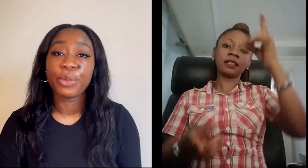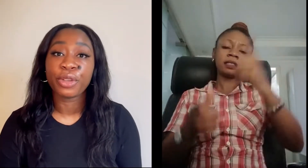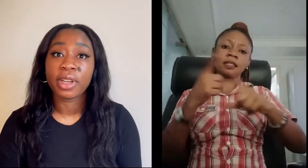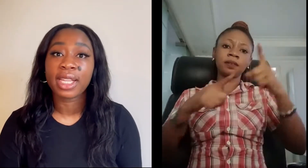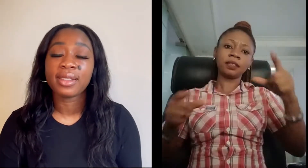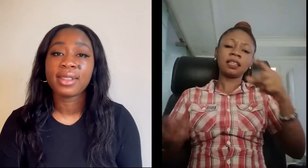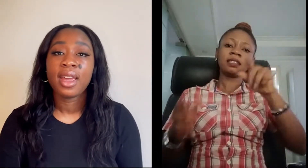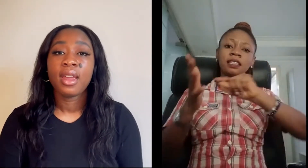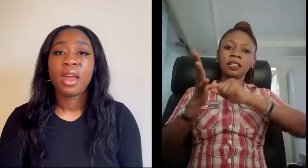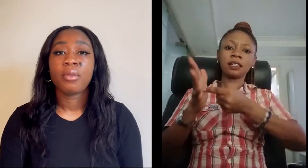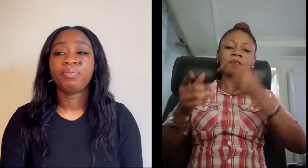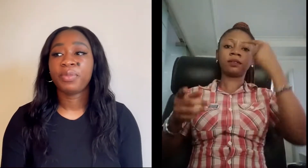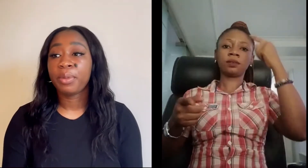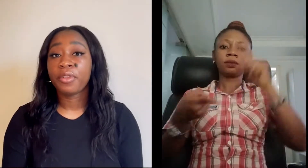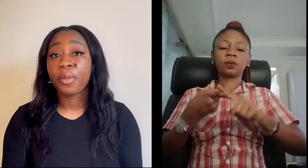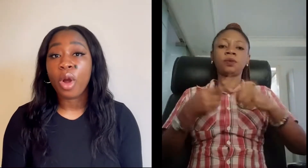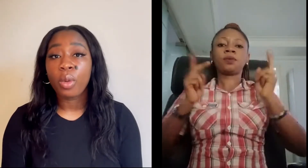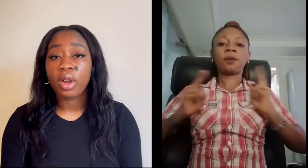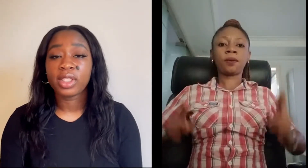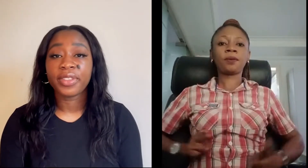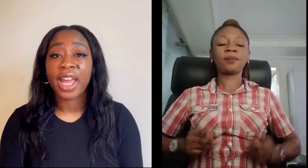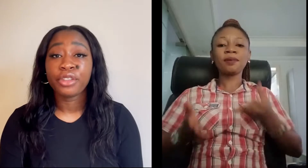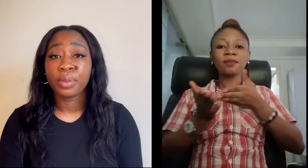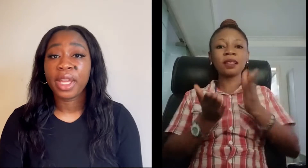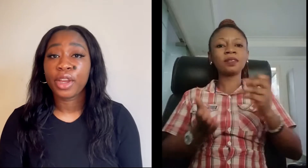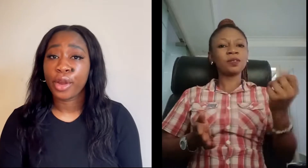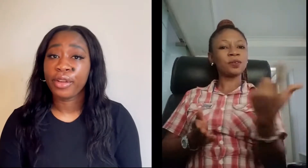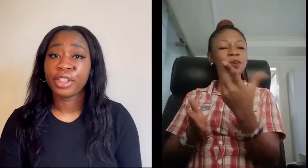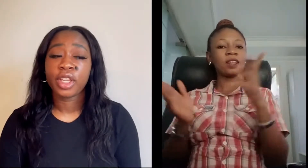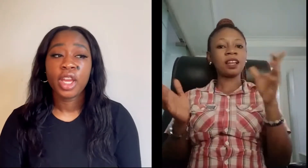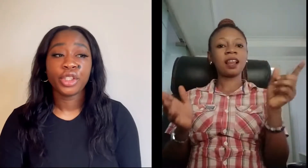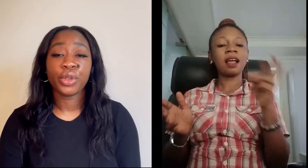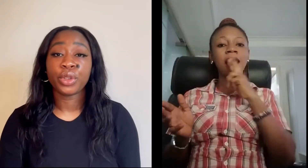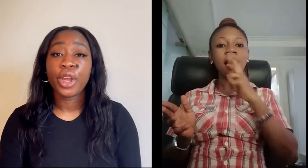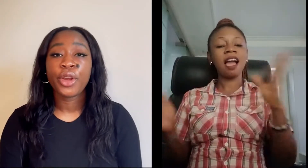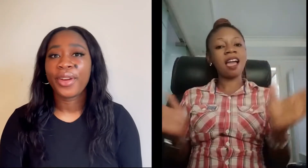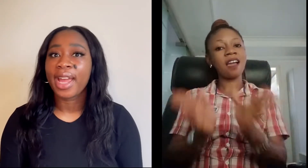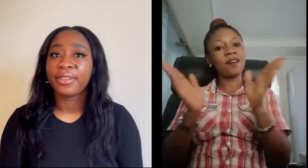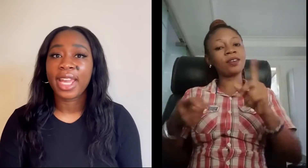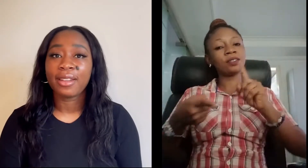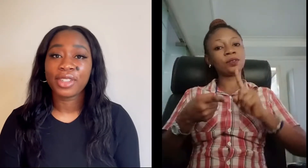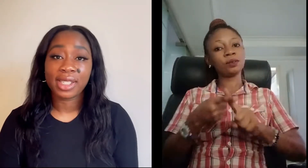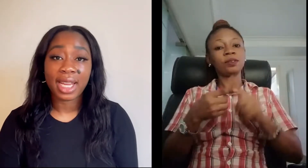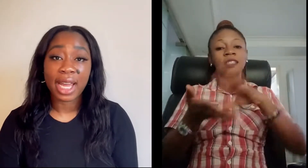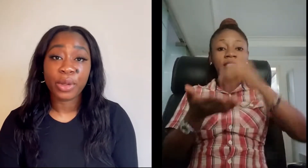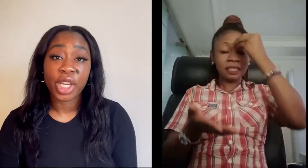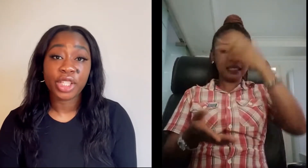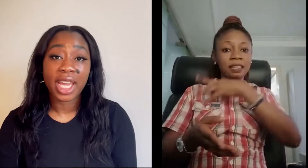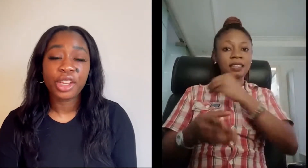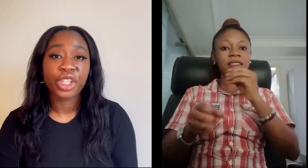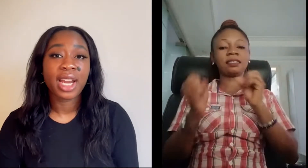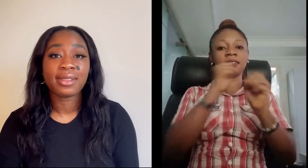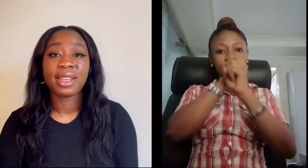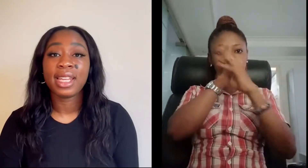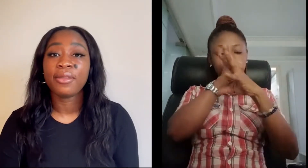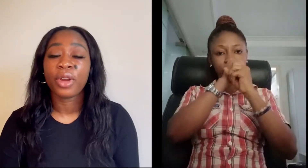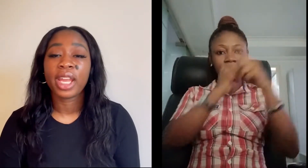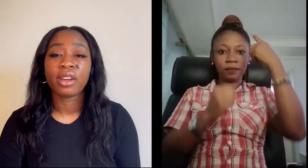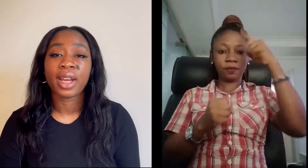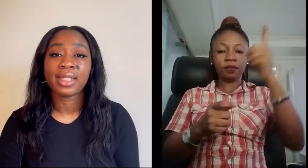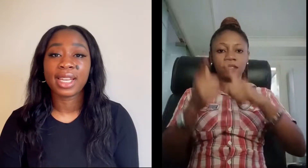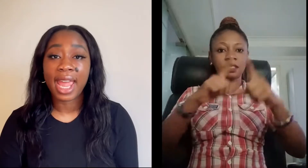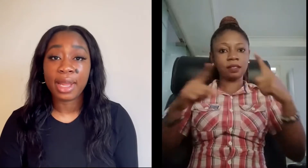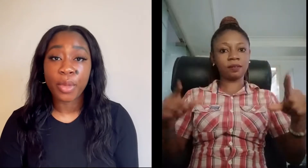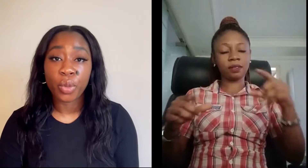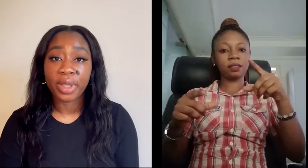to human rights. People from all walks of life should be encouraged to learn or advocate for sign language education, as the need for it